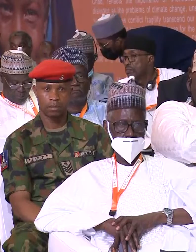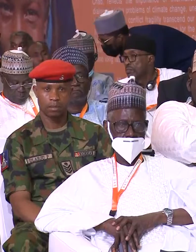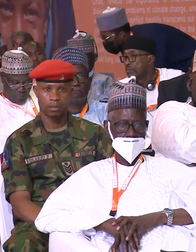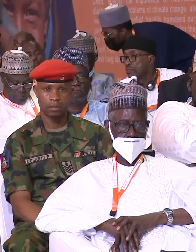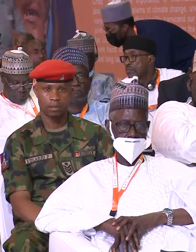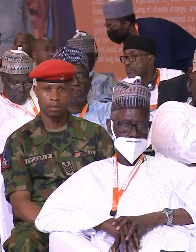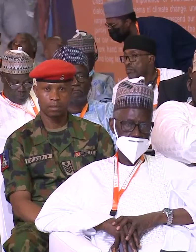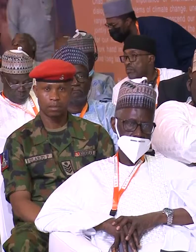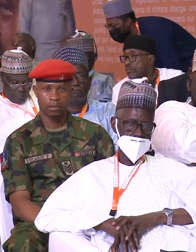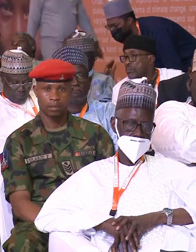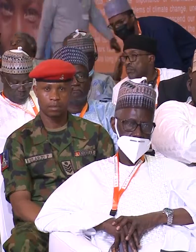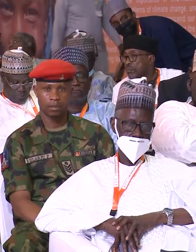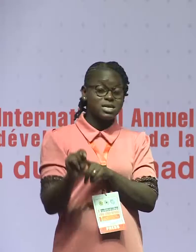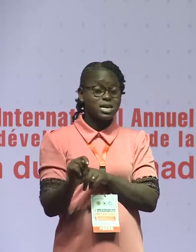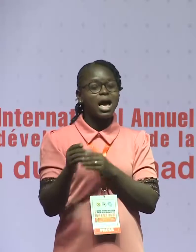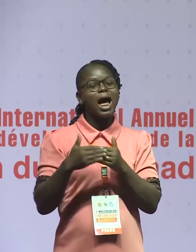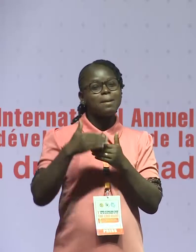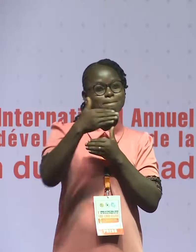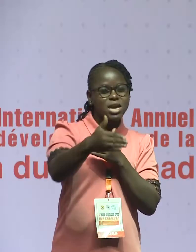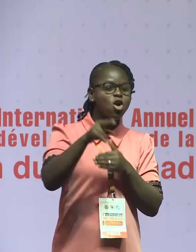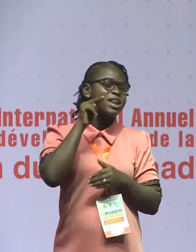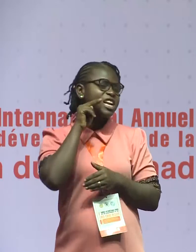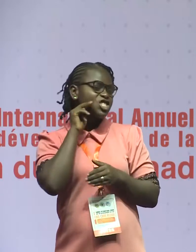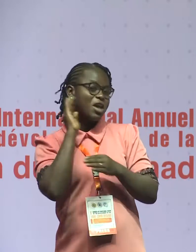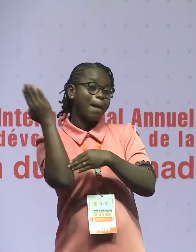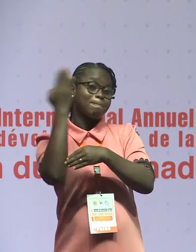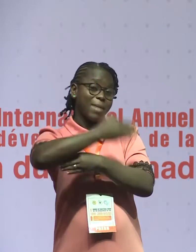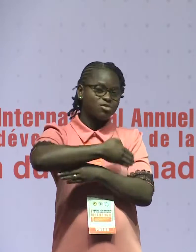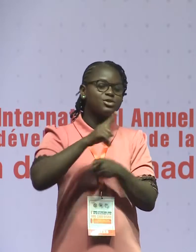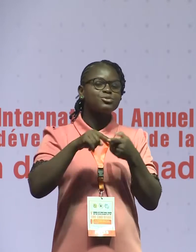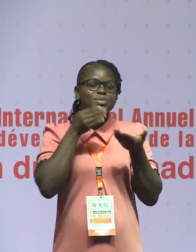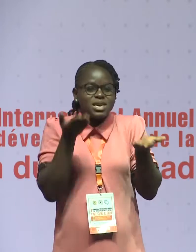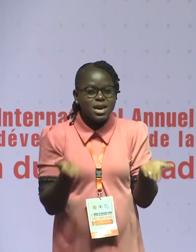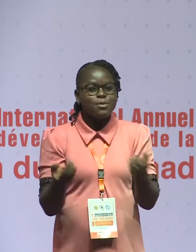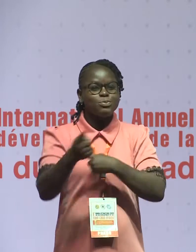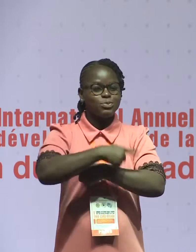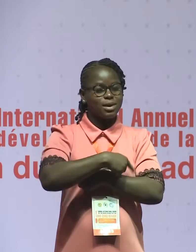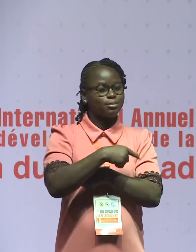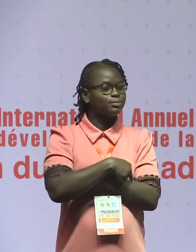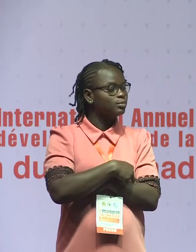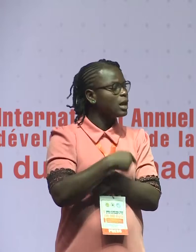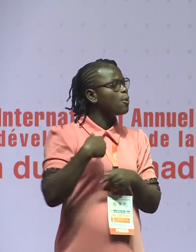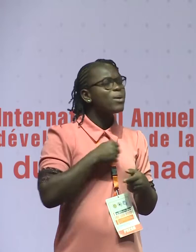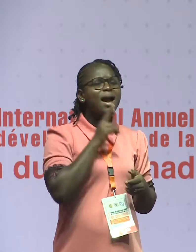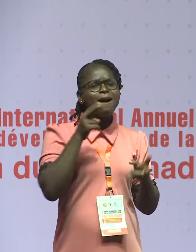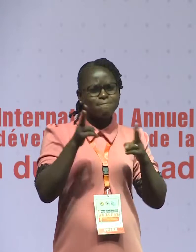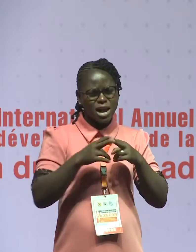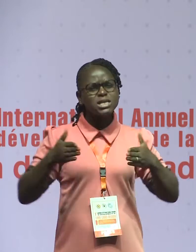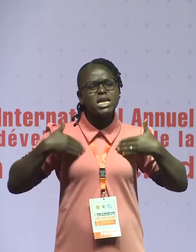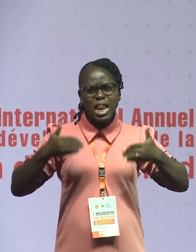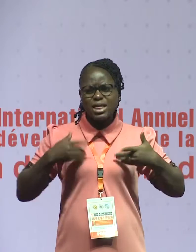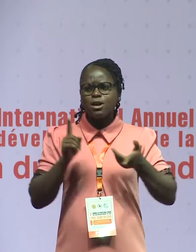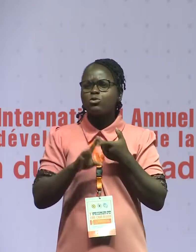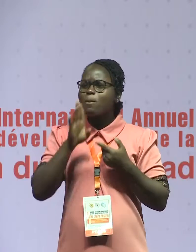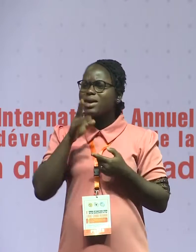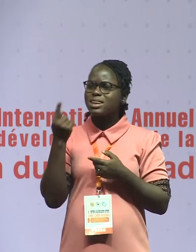FCT and beyond Nigerian boundaries to be here today. We are very delighted to be the